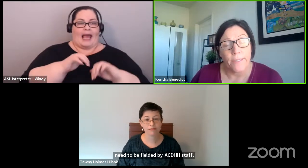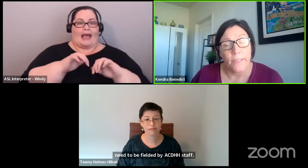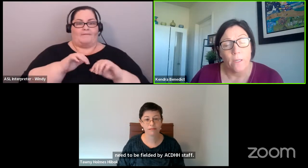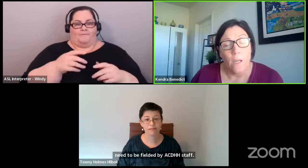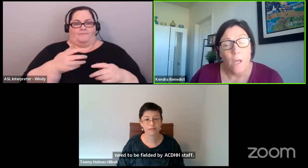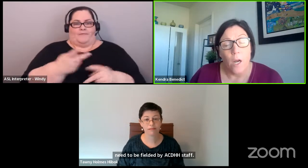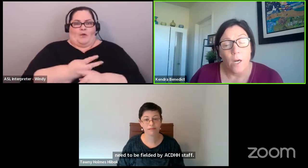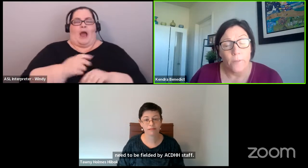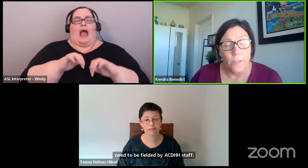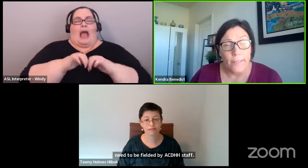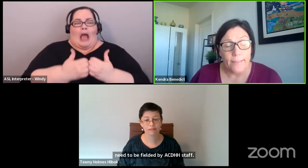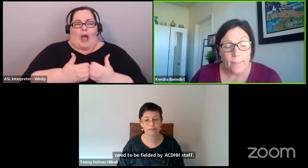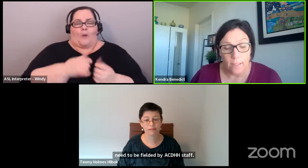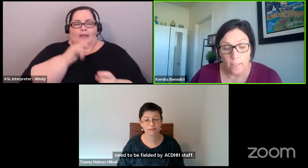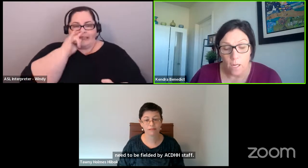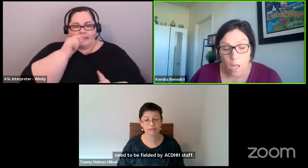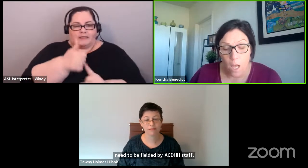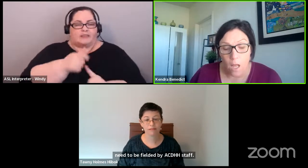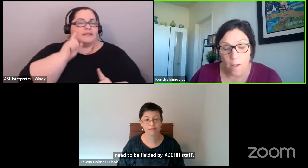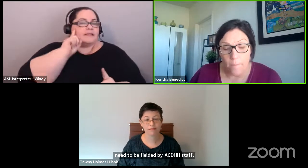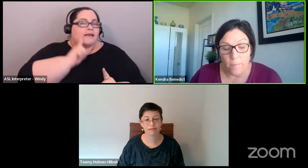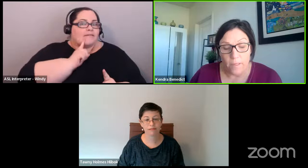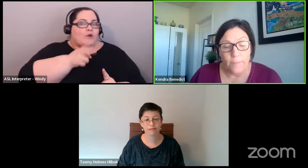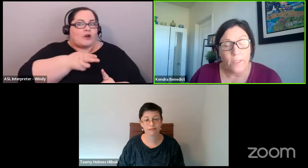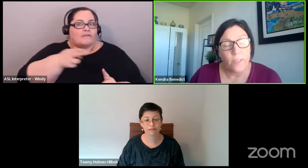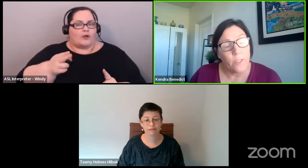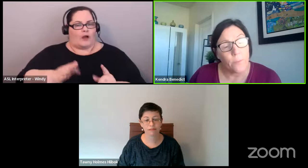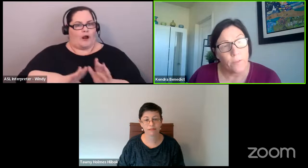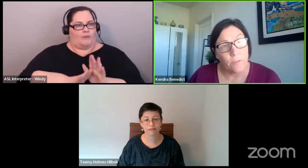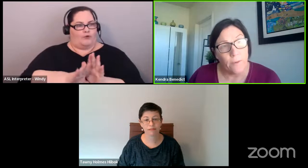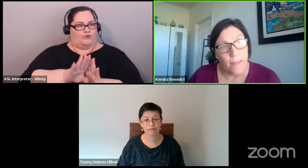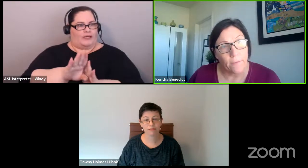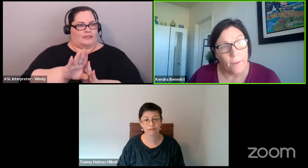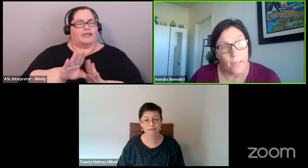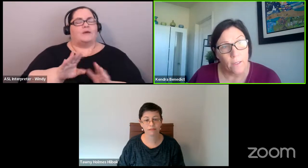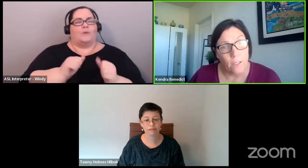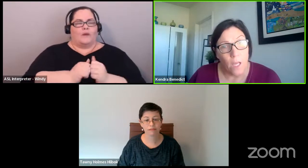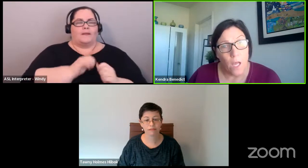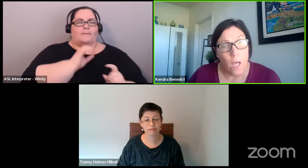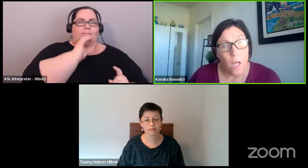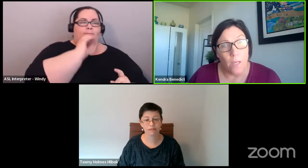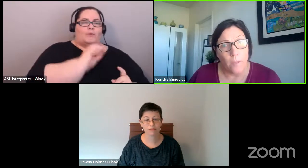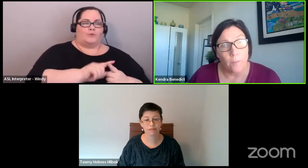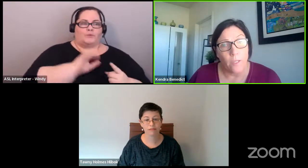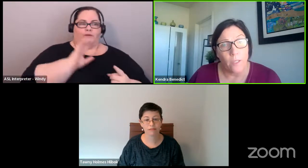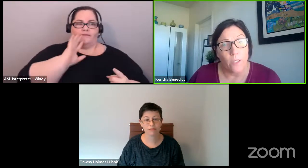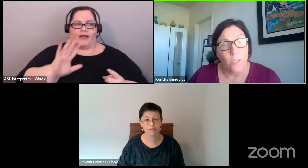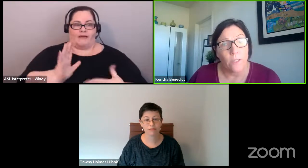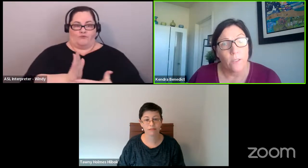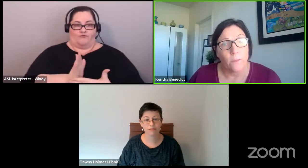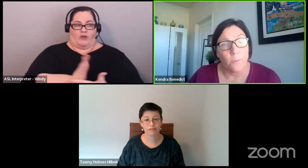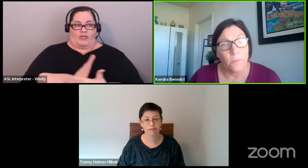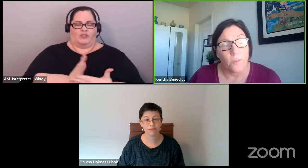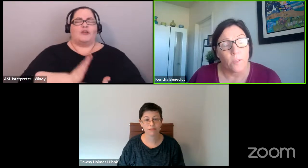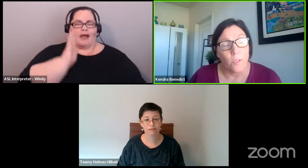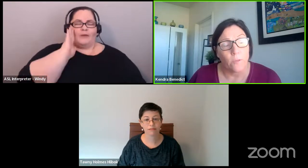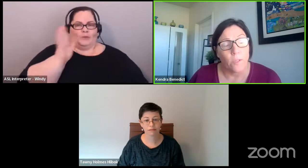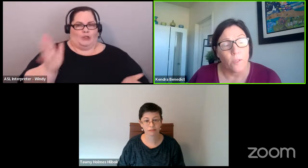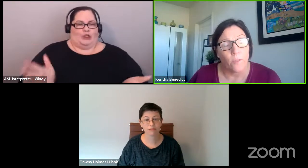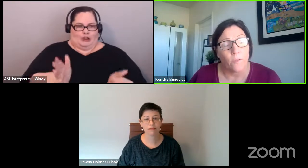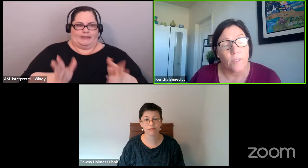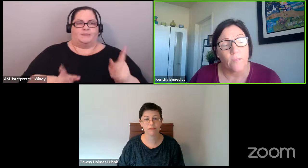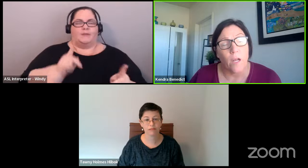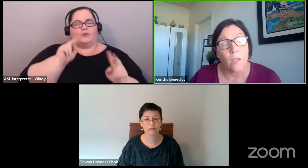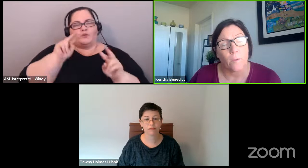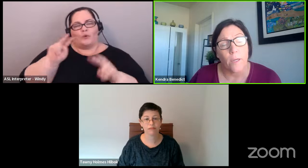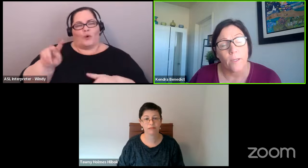hard of hearing are progressing, especially in the birth to 5 range, I would encourage people to go to